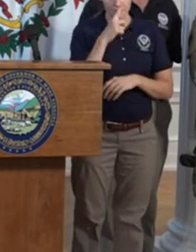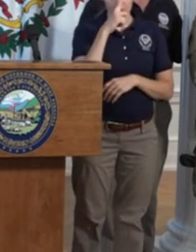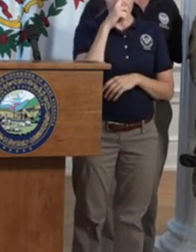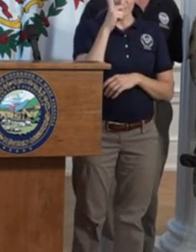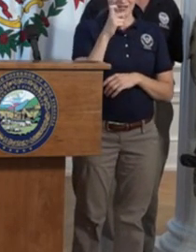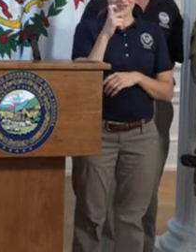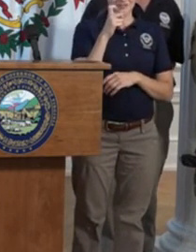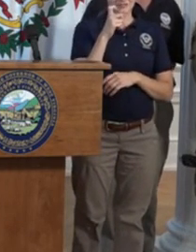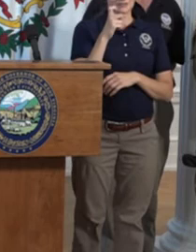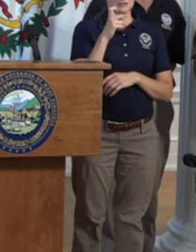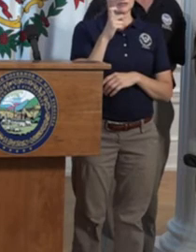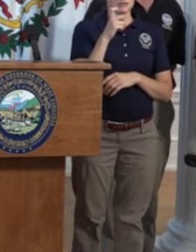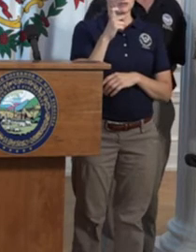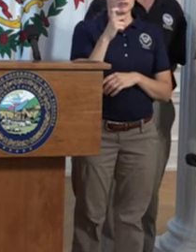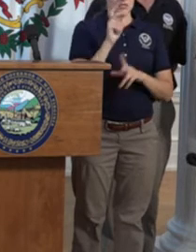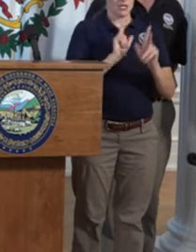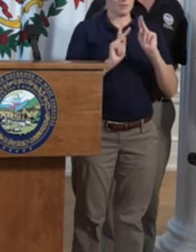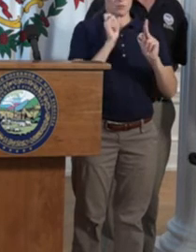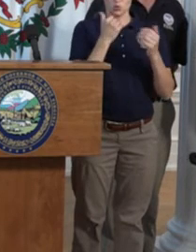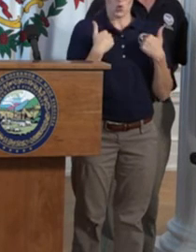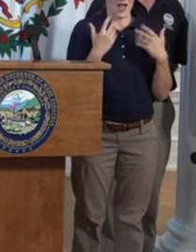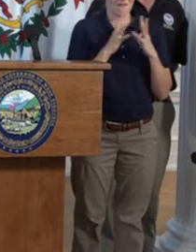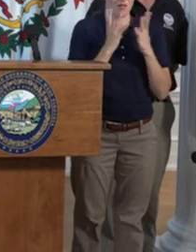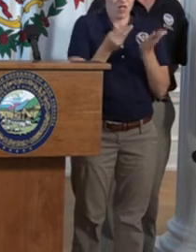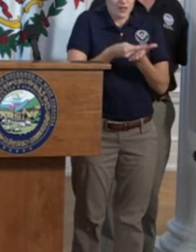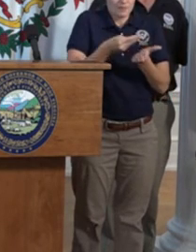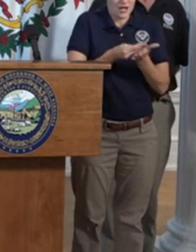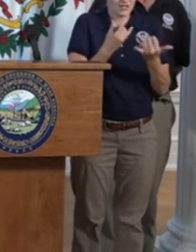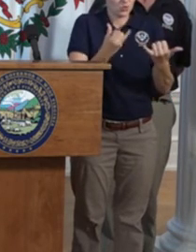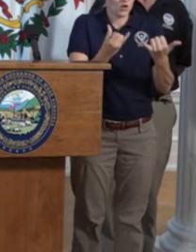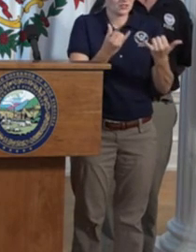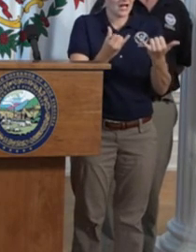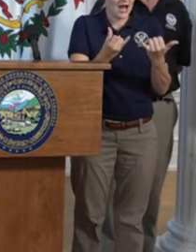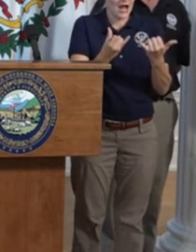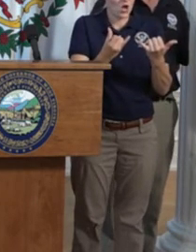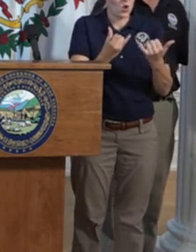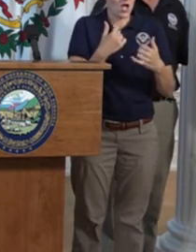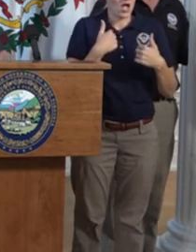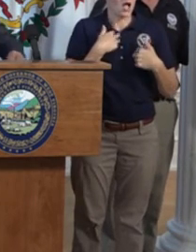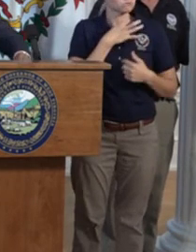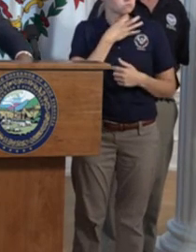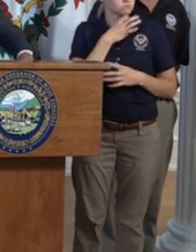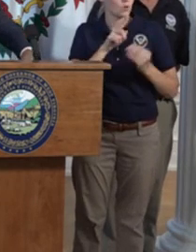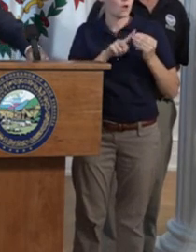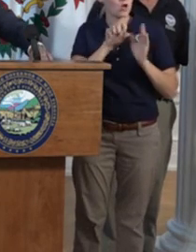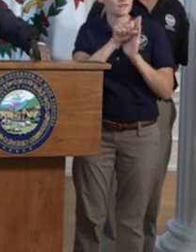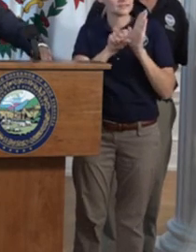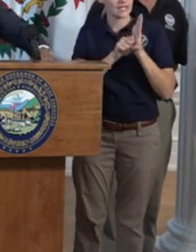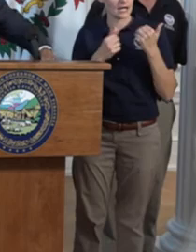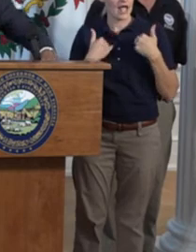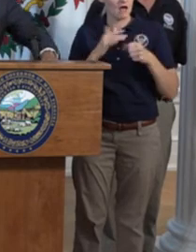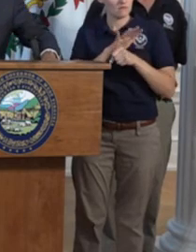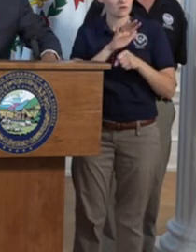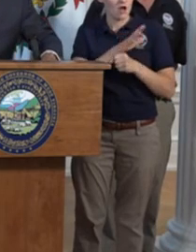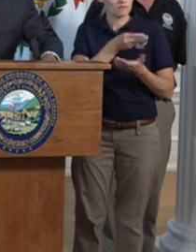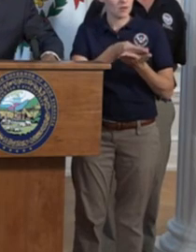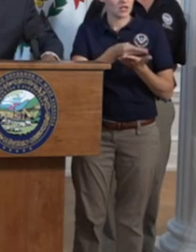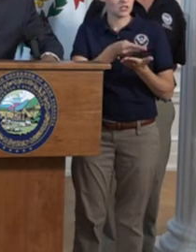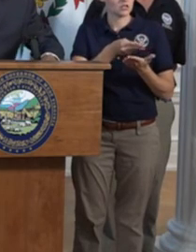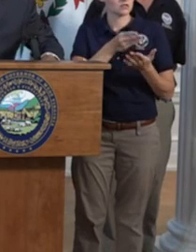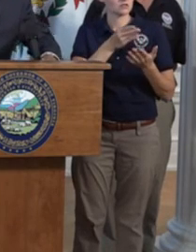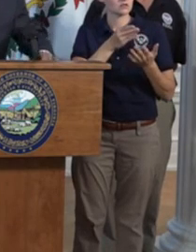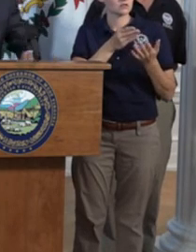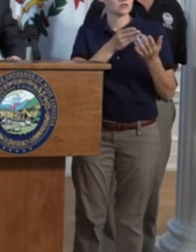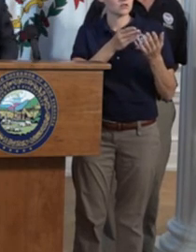is the state going to be able to come up with its 25% of public assistance cost? Glad you asked that